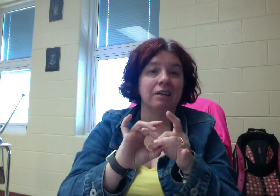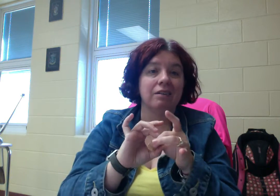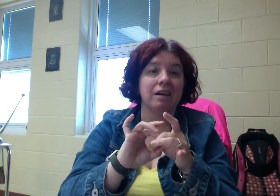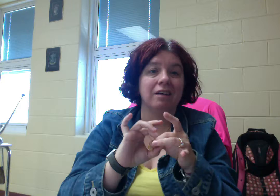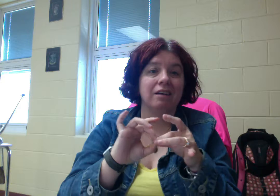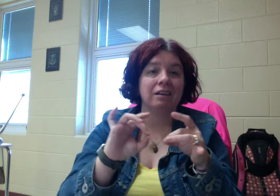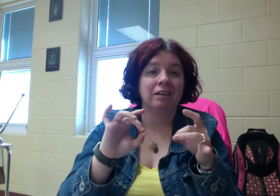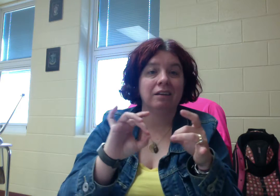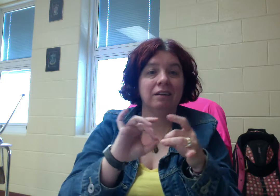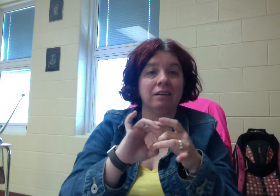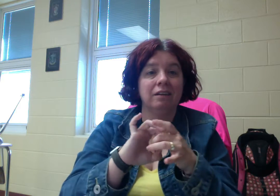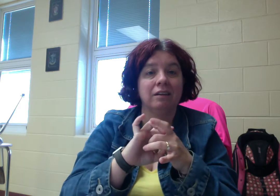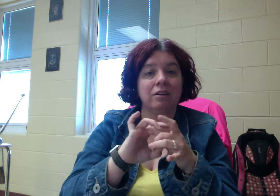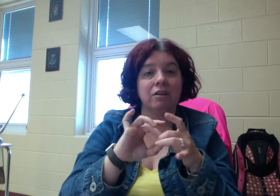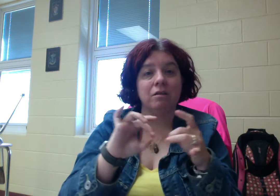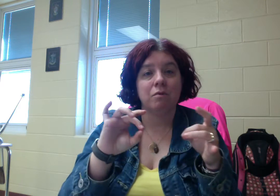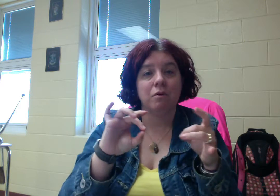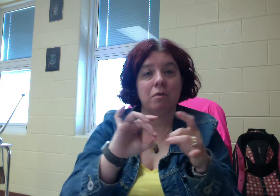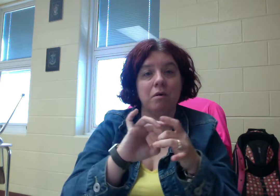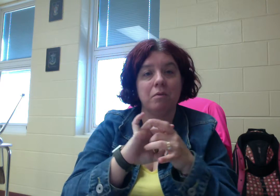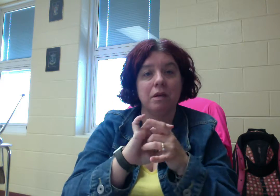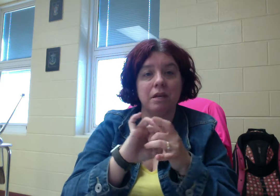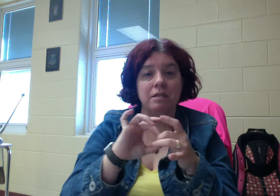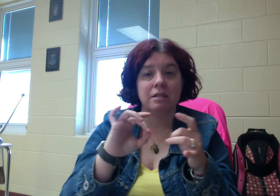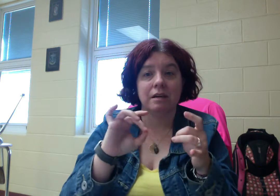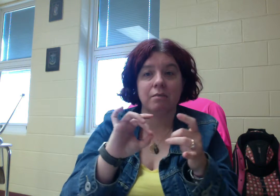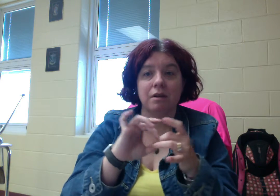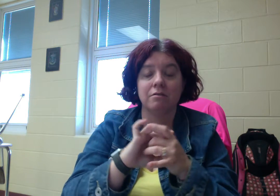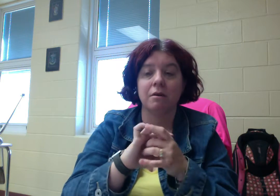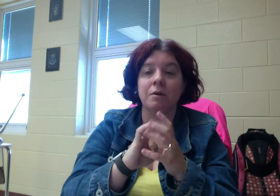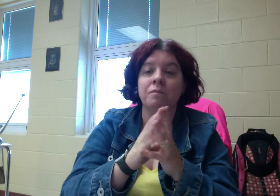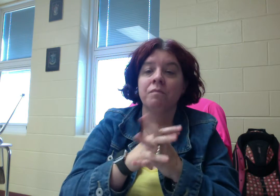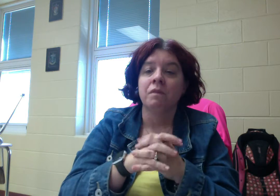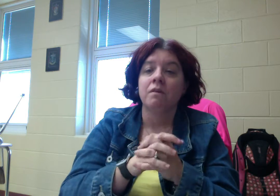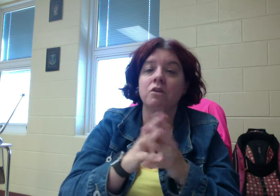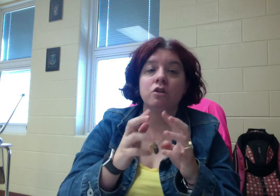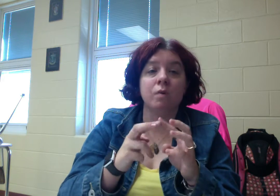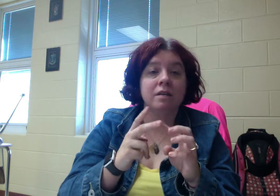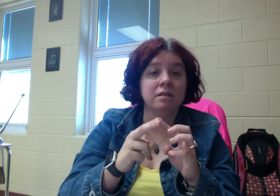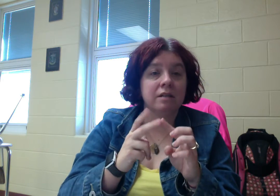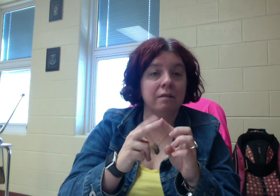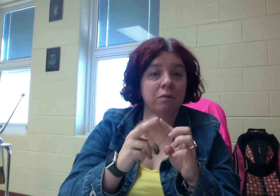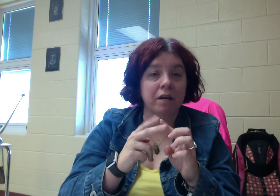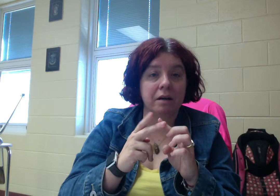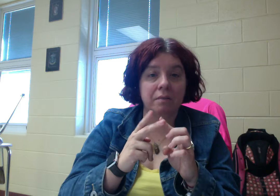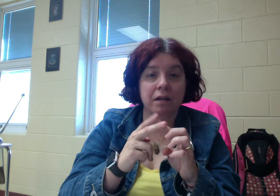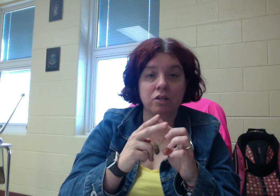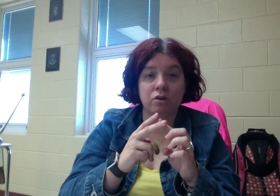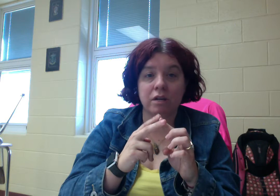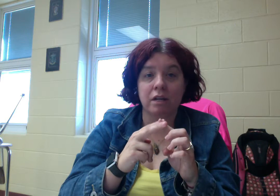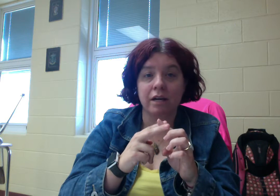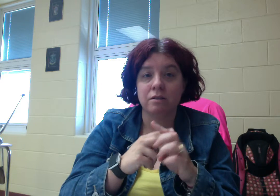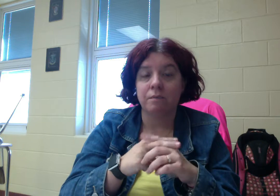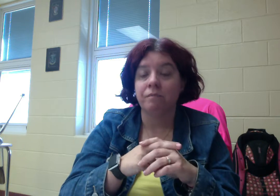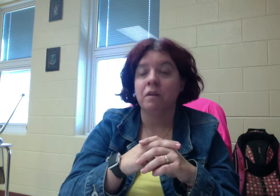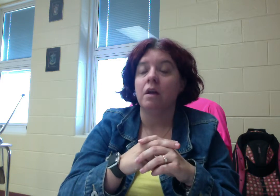kind of, you can pull apart pretty easy type things. The 2 ways to sign breakup that I showed in class,